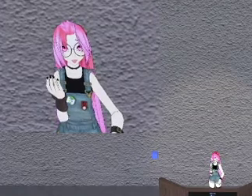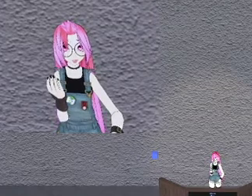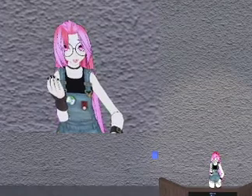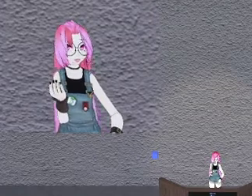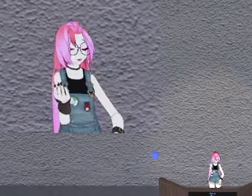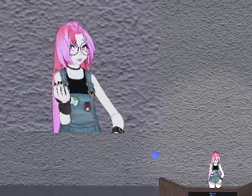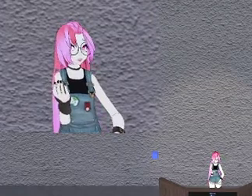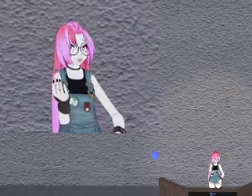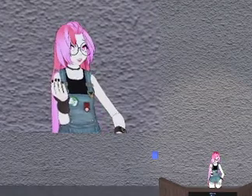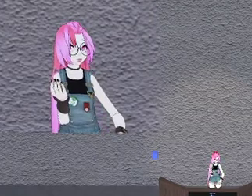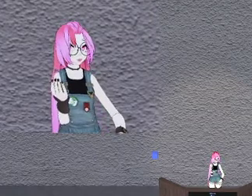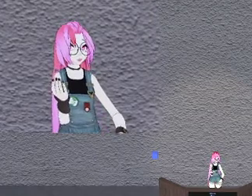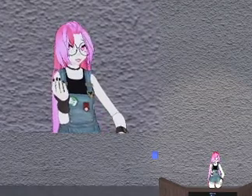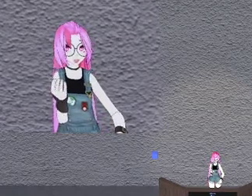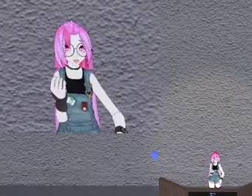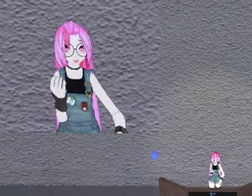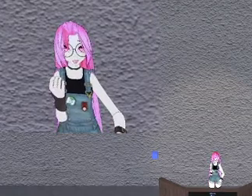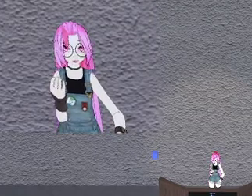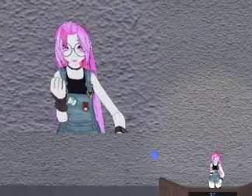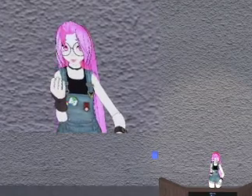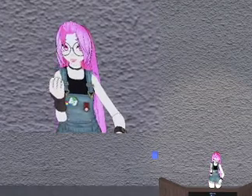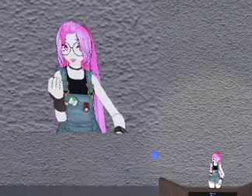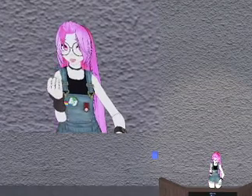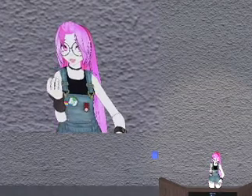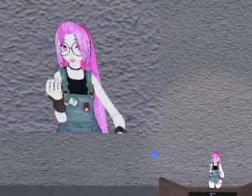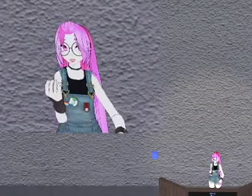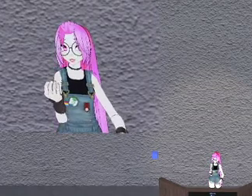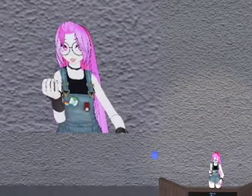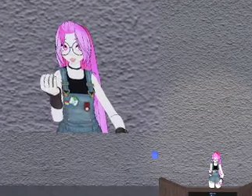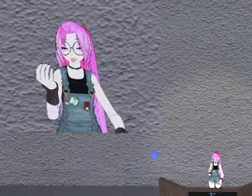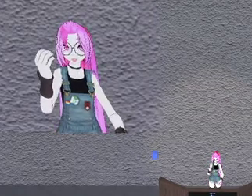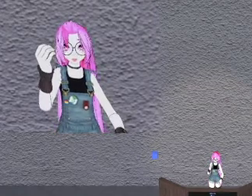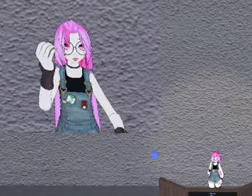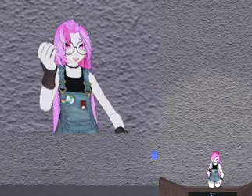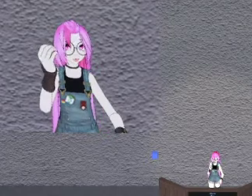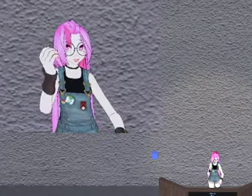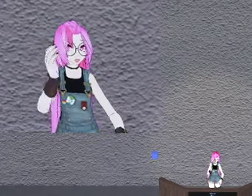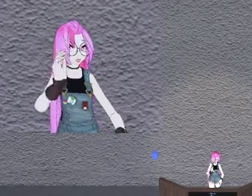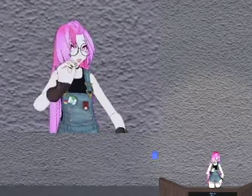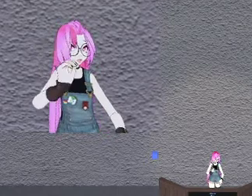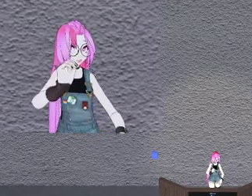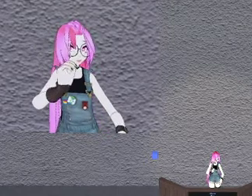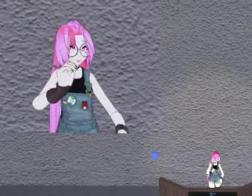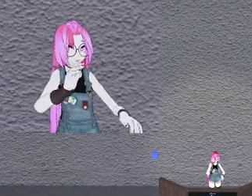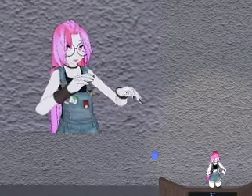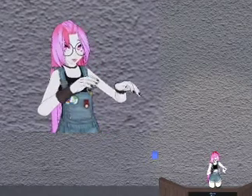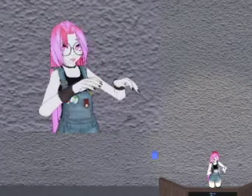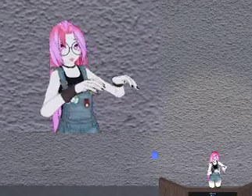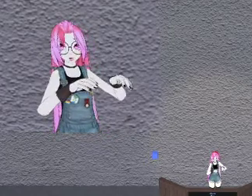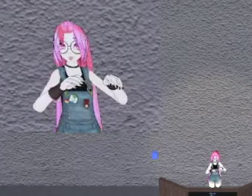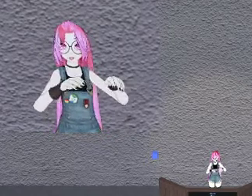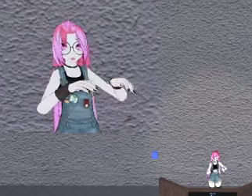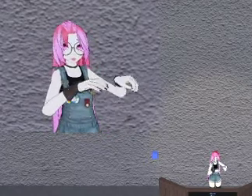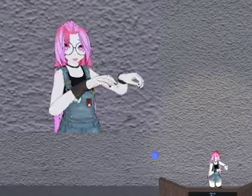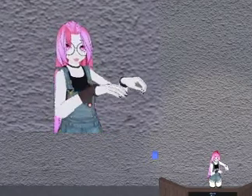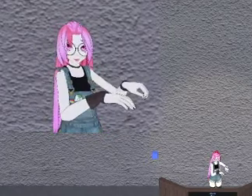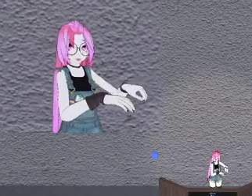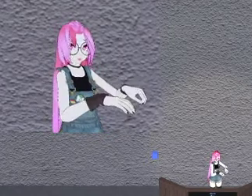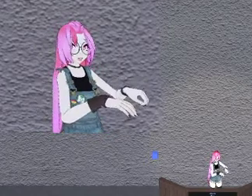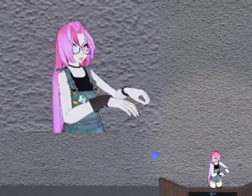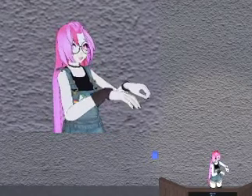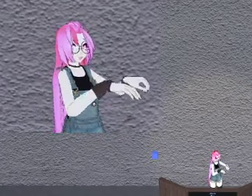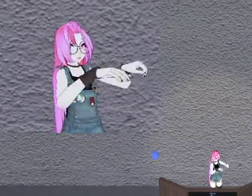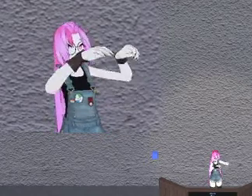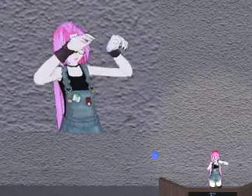Mamma Mia hand, and I love that. So imagine like an Italian man being like Mamma Mia. So it's that hand. You're gonna have two of those, picking